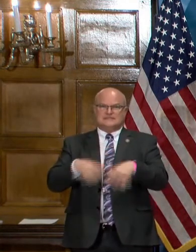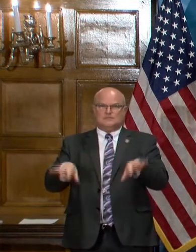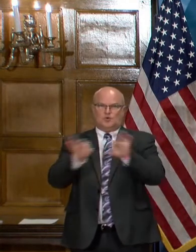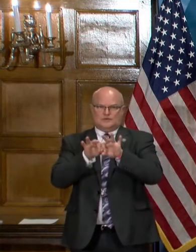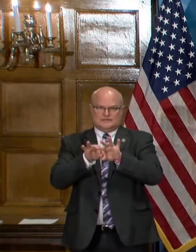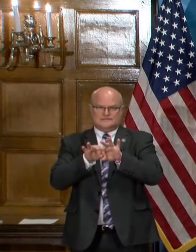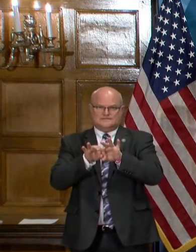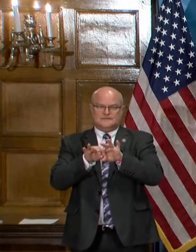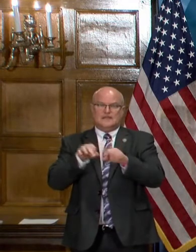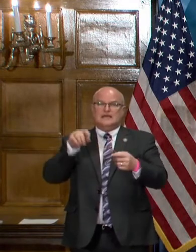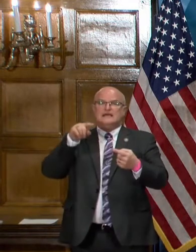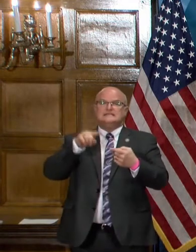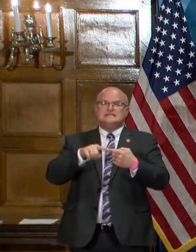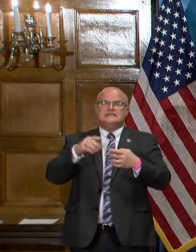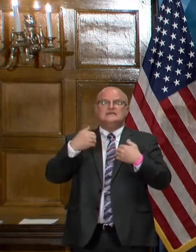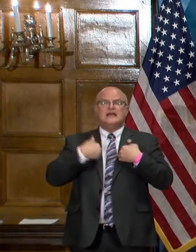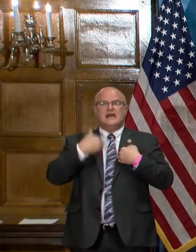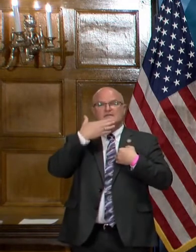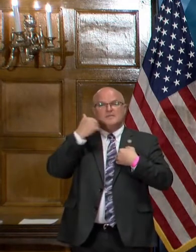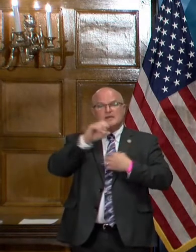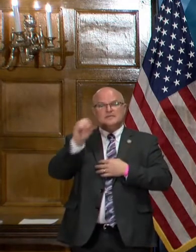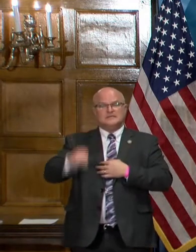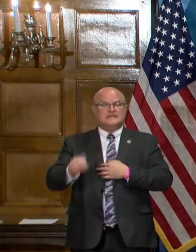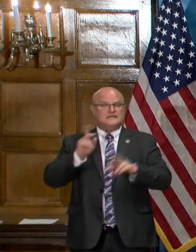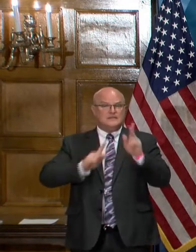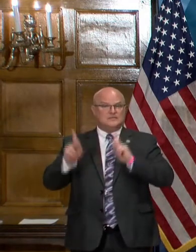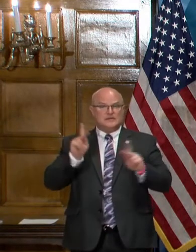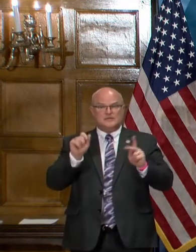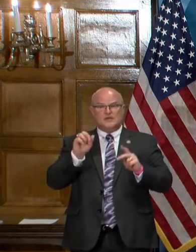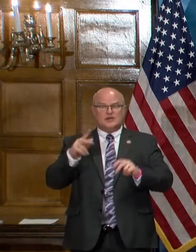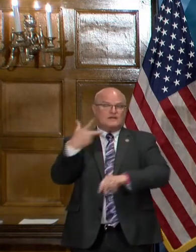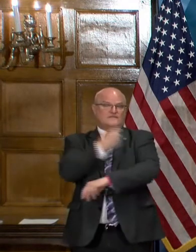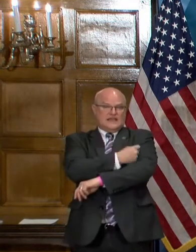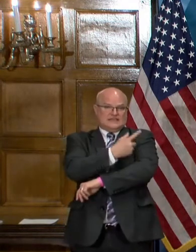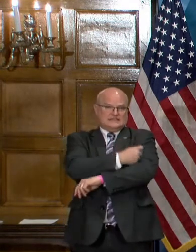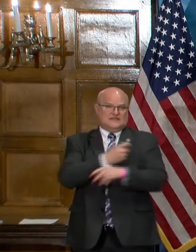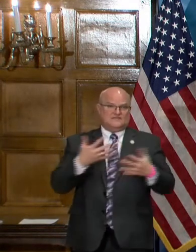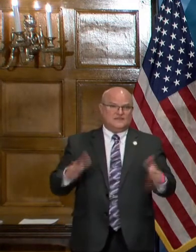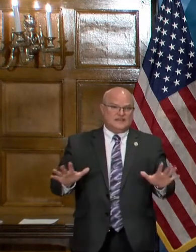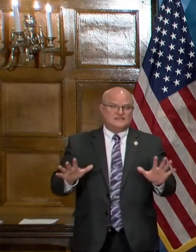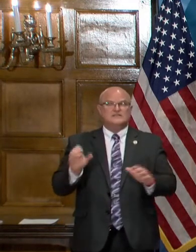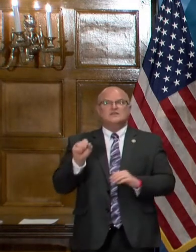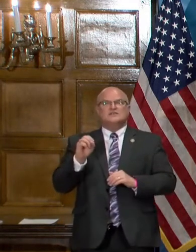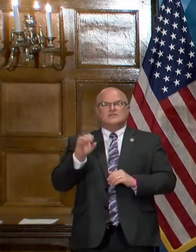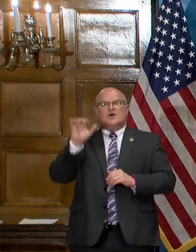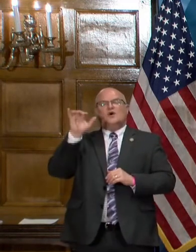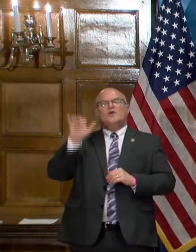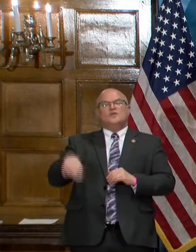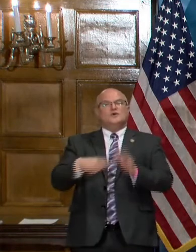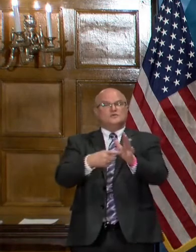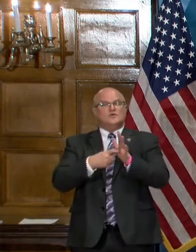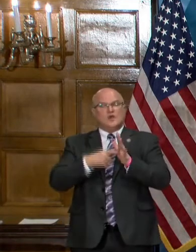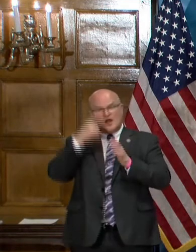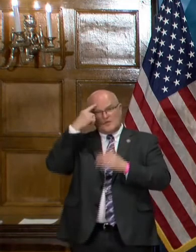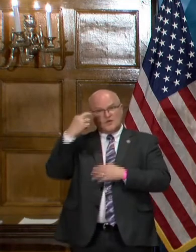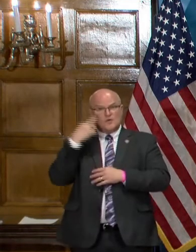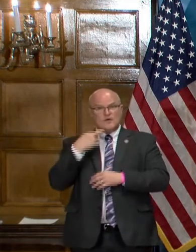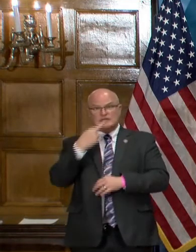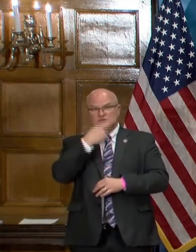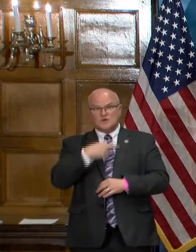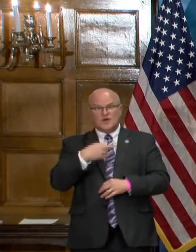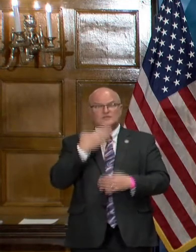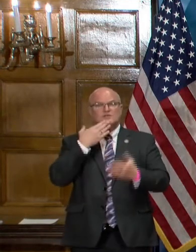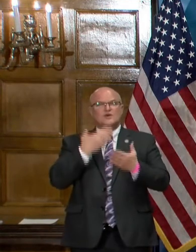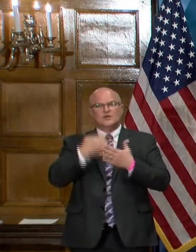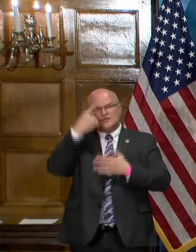important until we get a greater percent of our population vaccinated. And so those requirements for restaurants are good